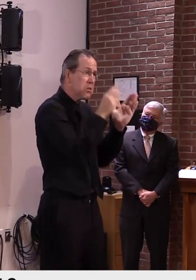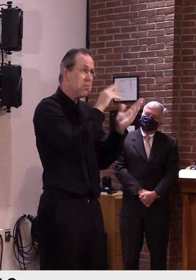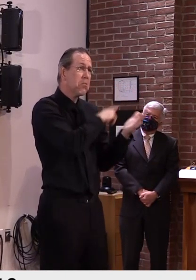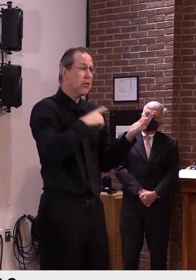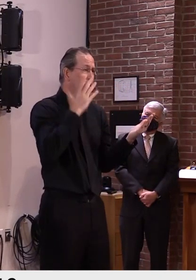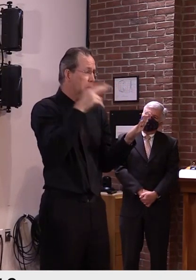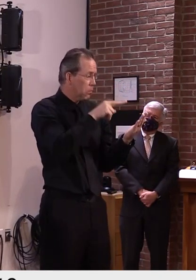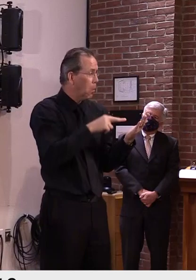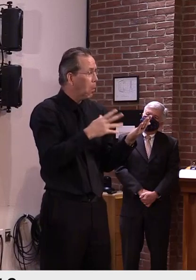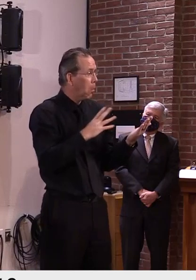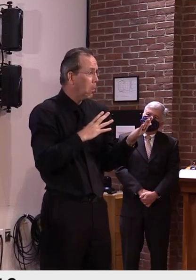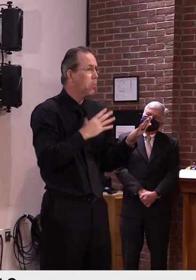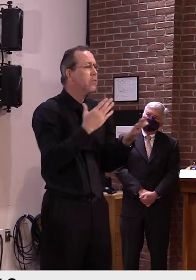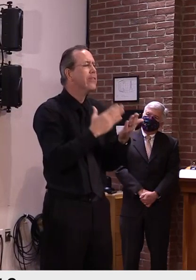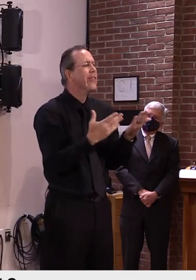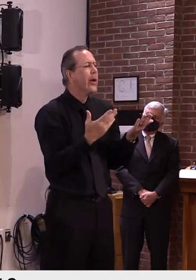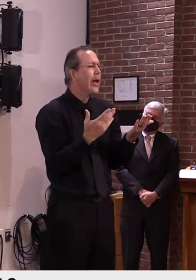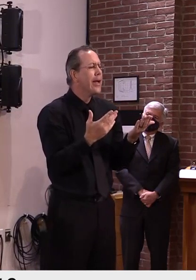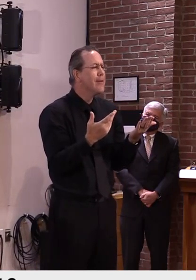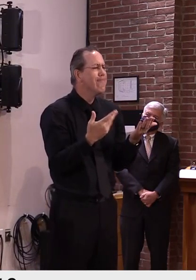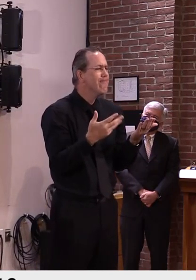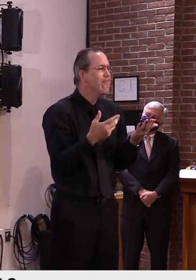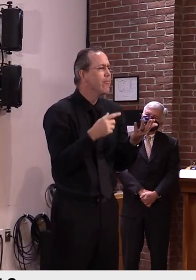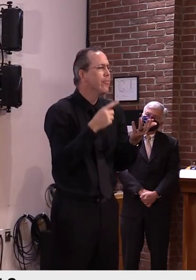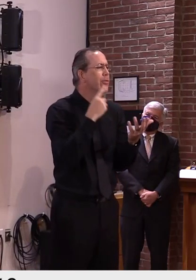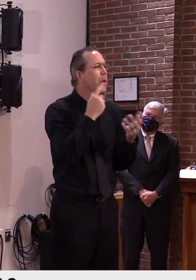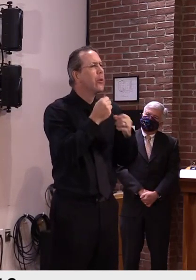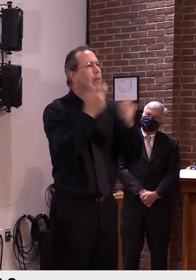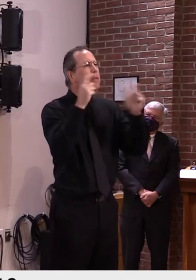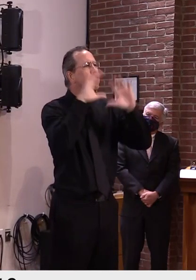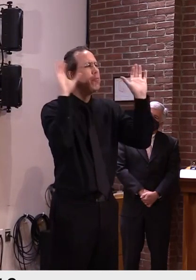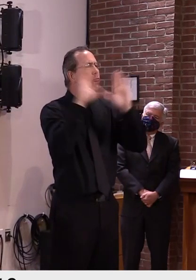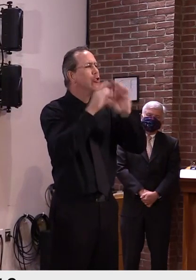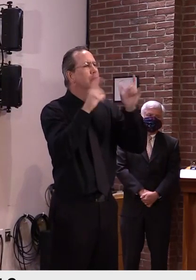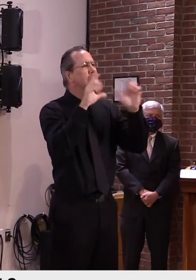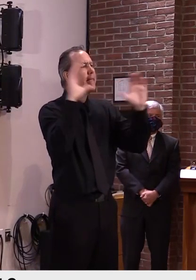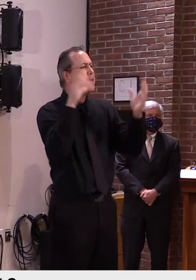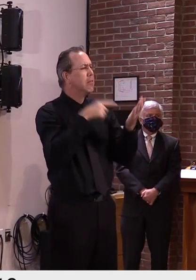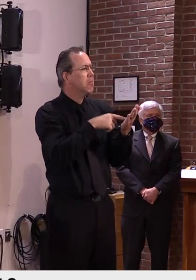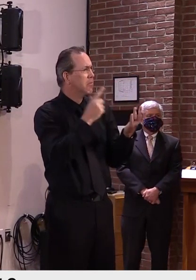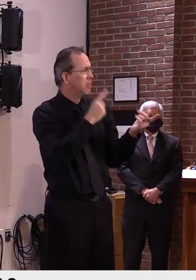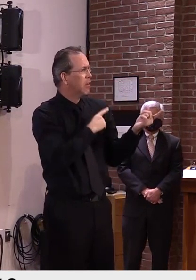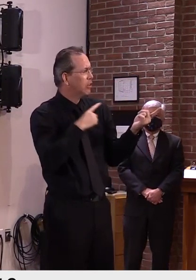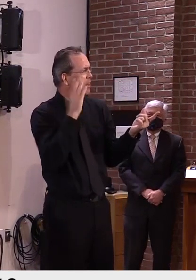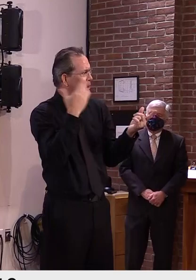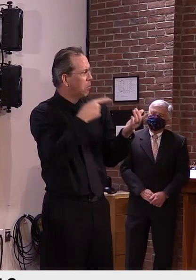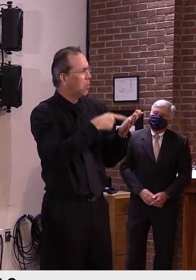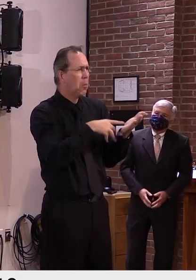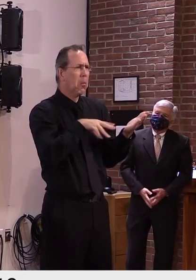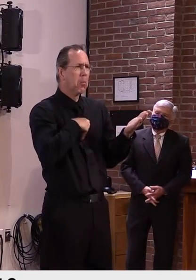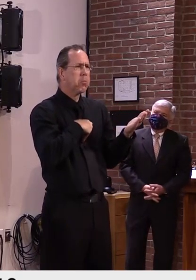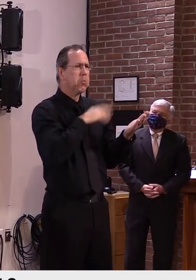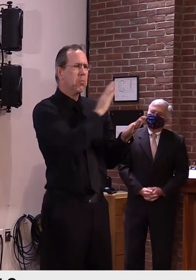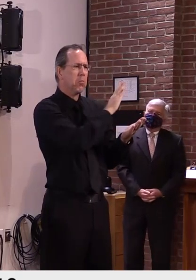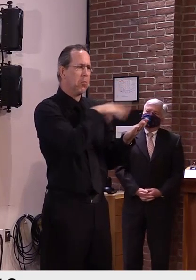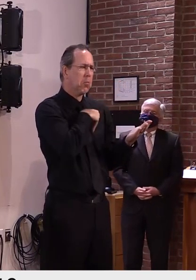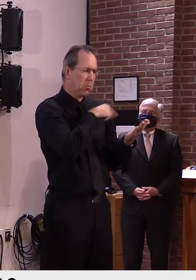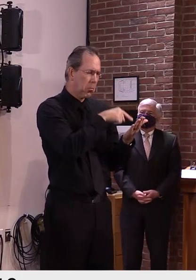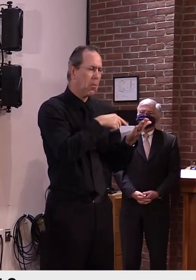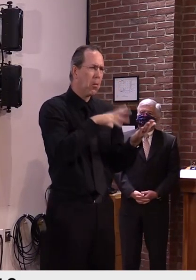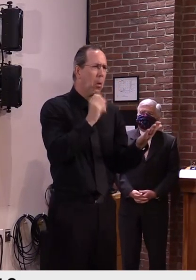from a 30,000 foot view, I think a lot of the measures were adopted. So that's good news. Been some